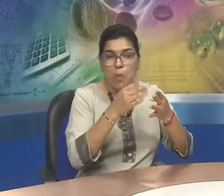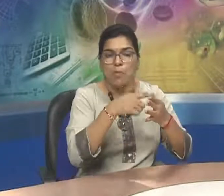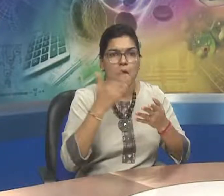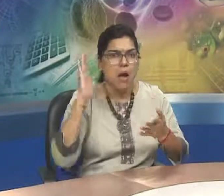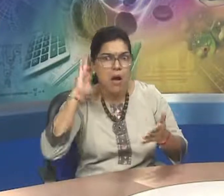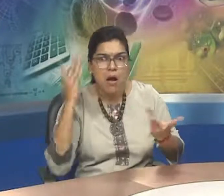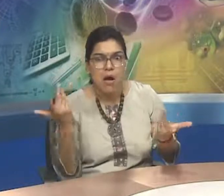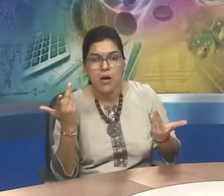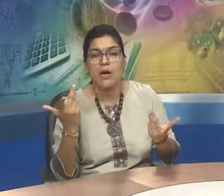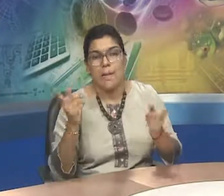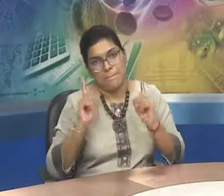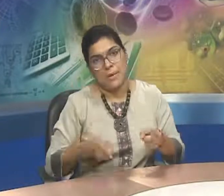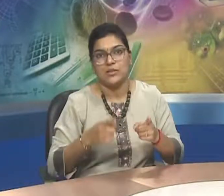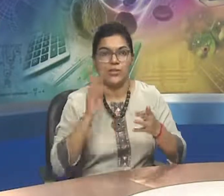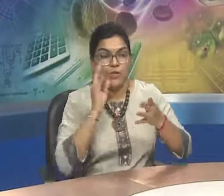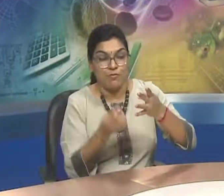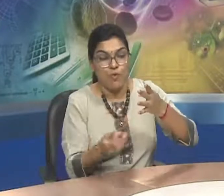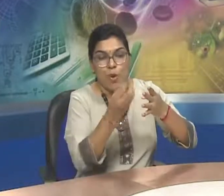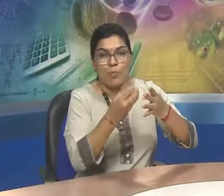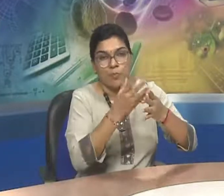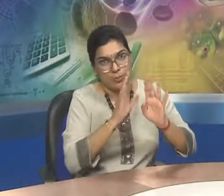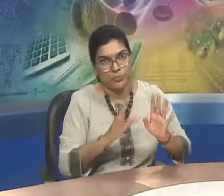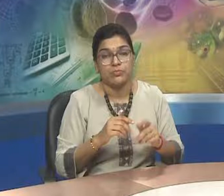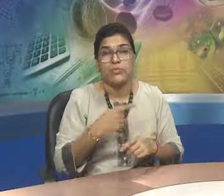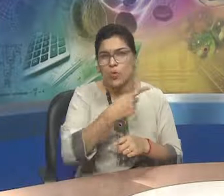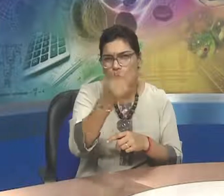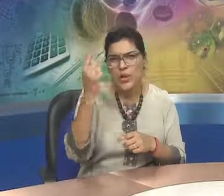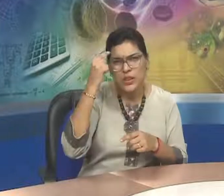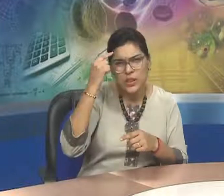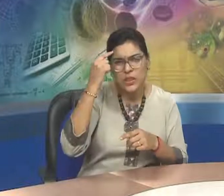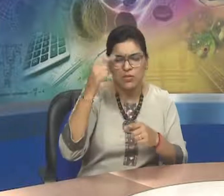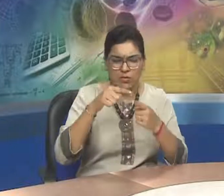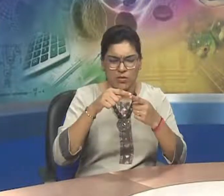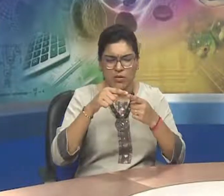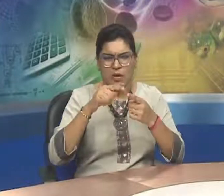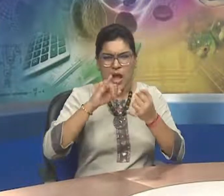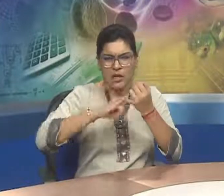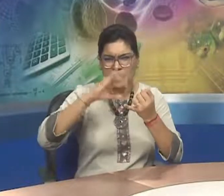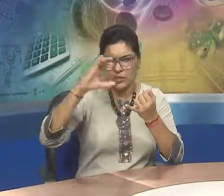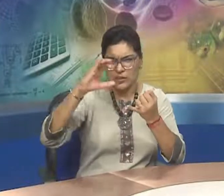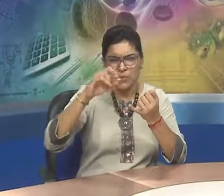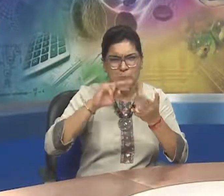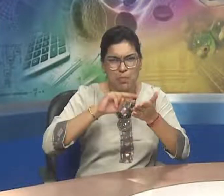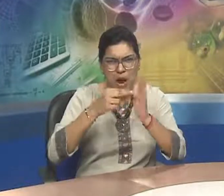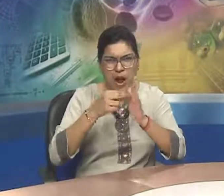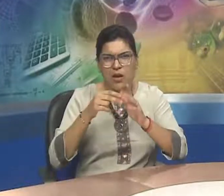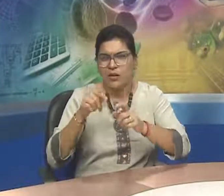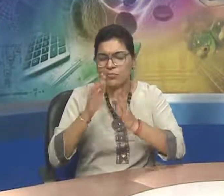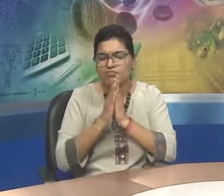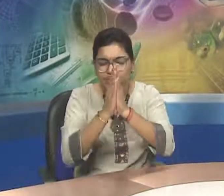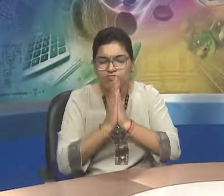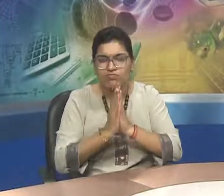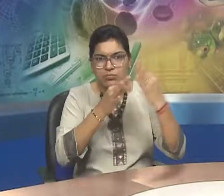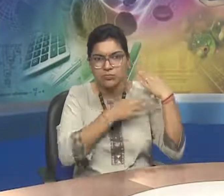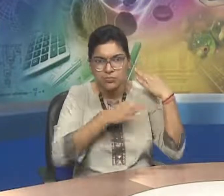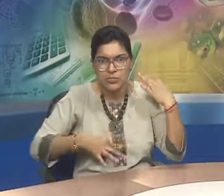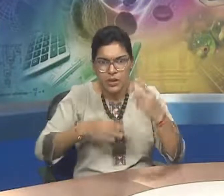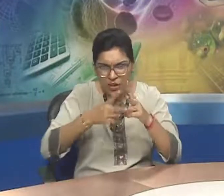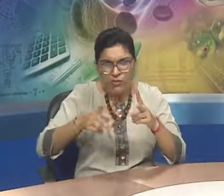the updates which are being done in any case. As we all know that